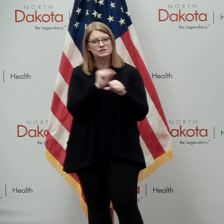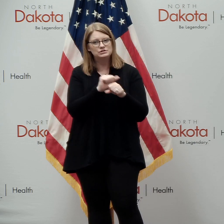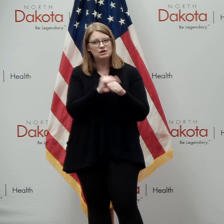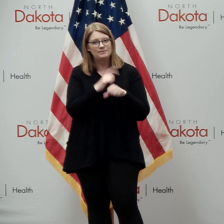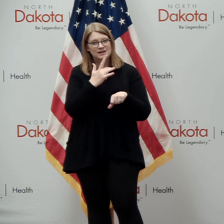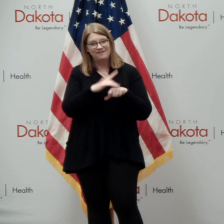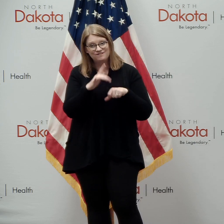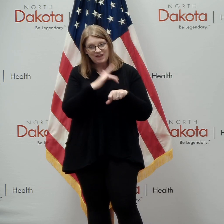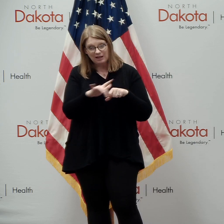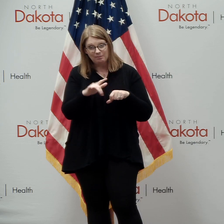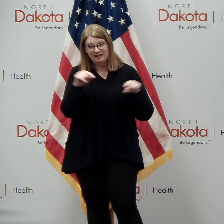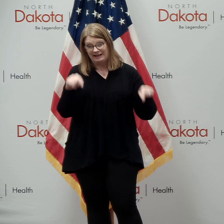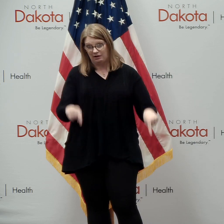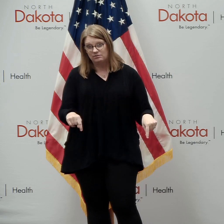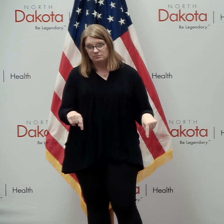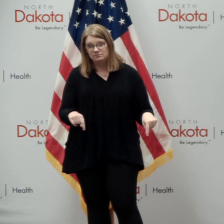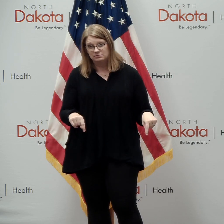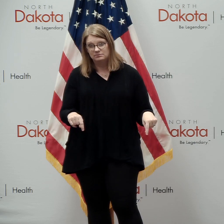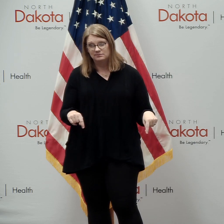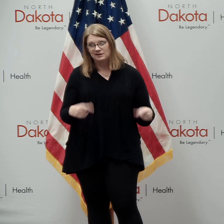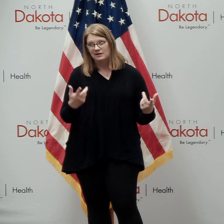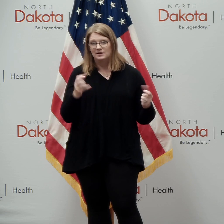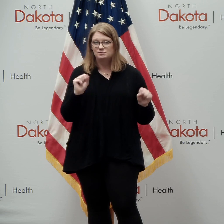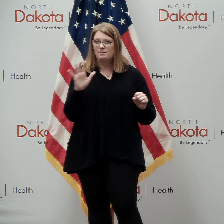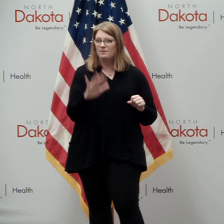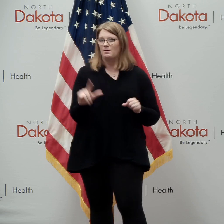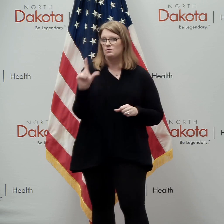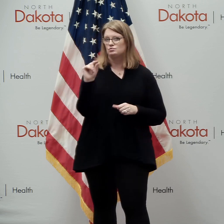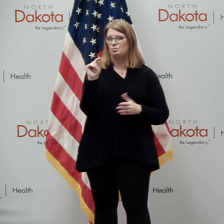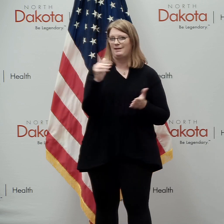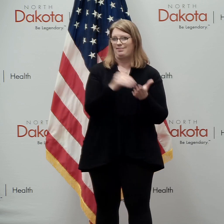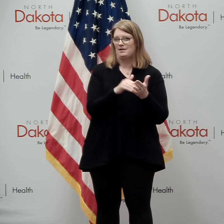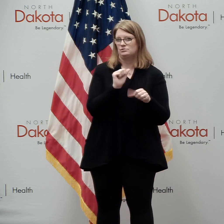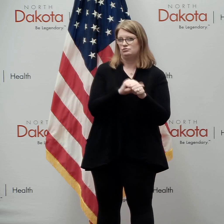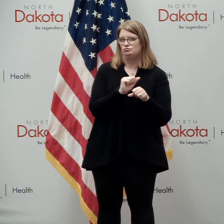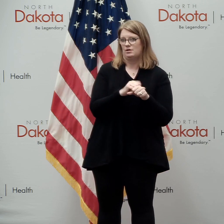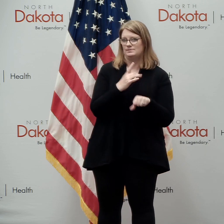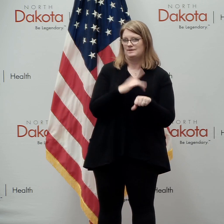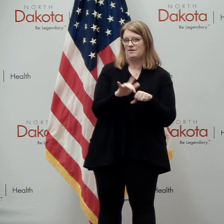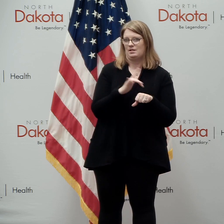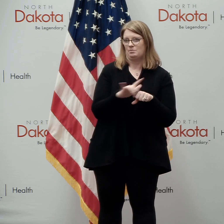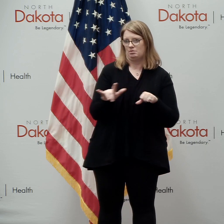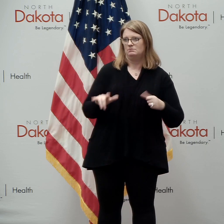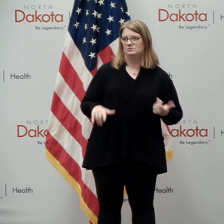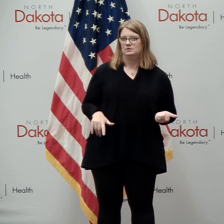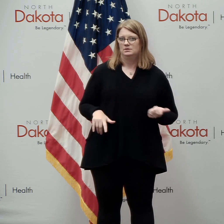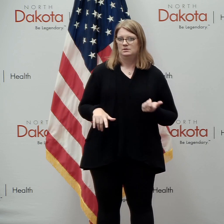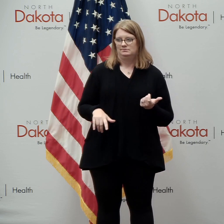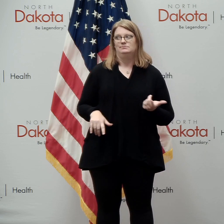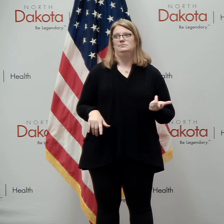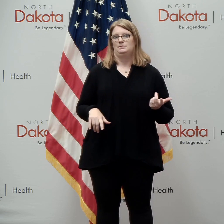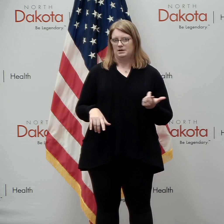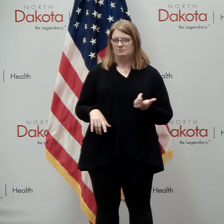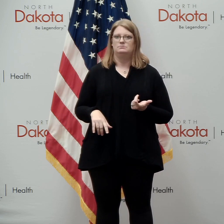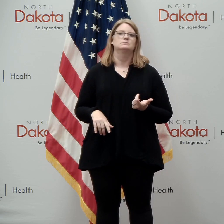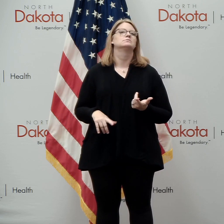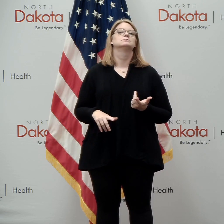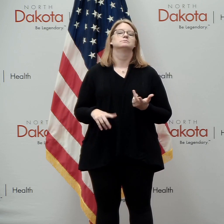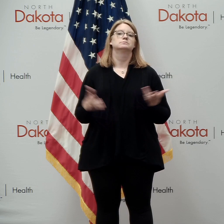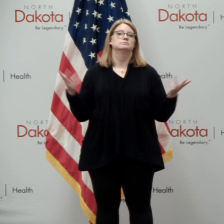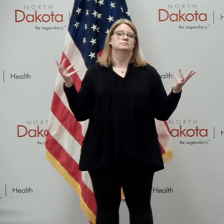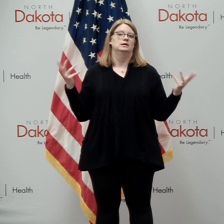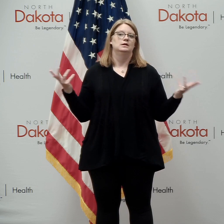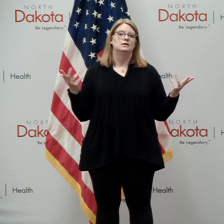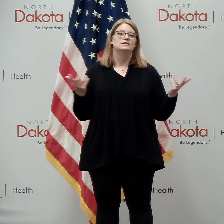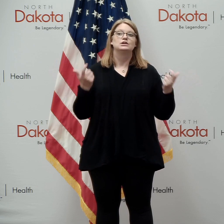in North Dakota for sure. More likely it's more than 20,000 jobs available in North Dakota. Many examples of people that were